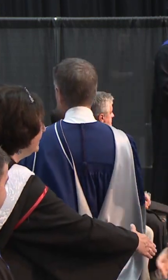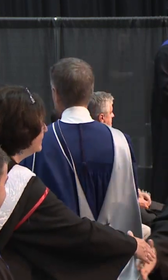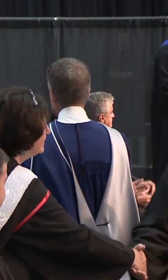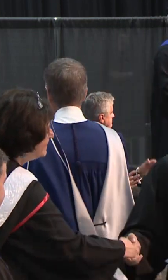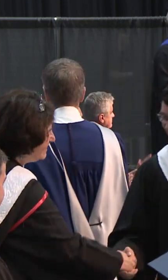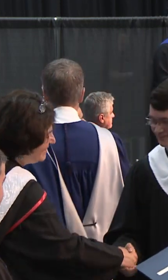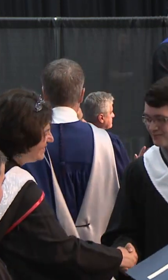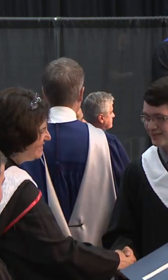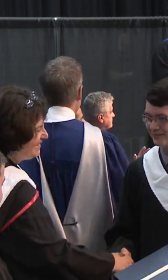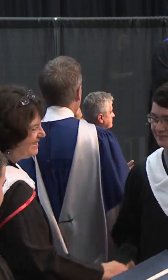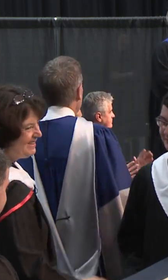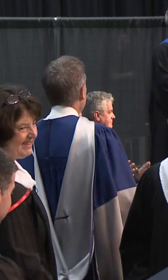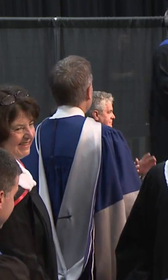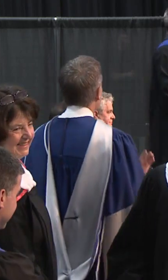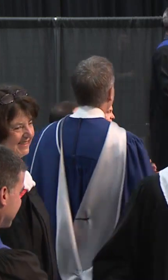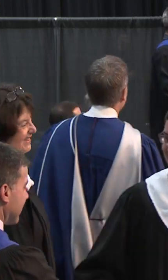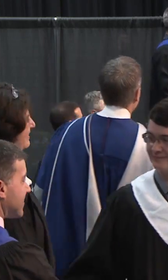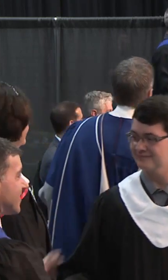Tyrese Miller.